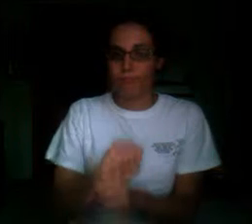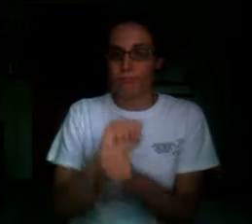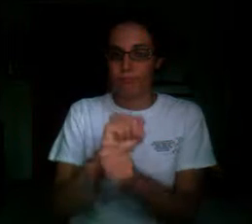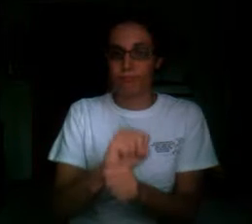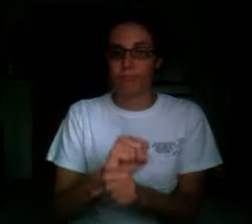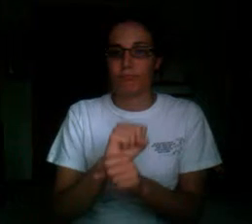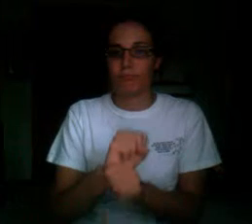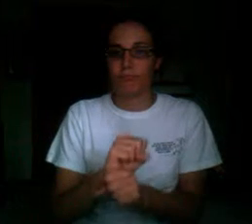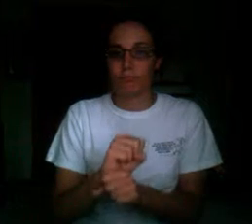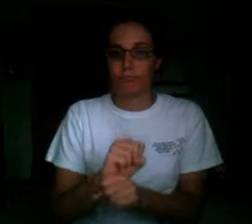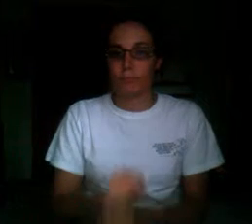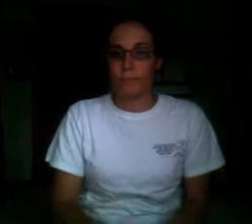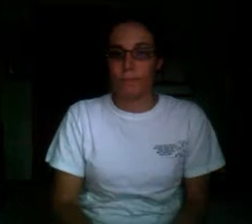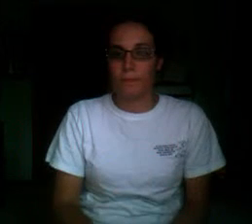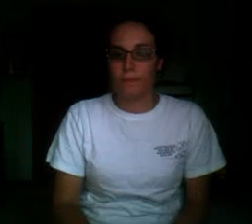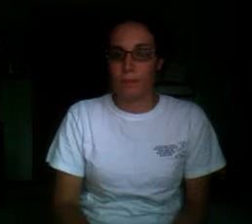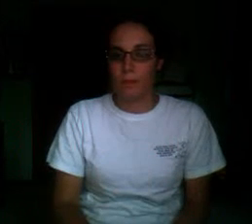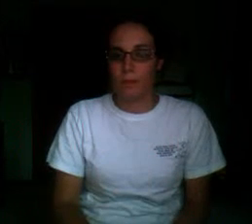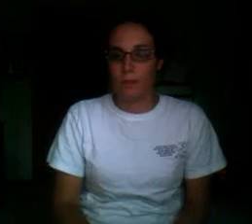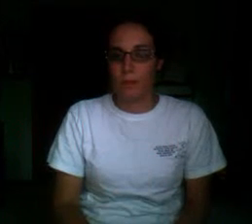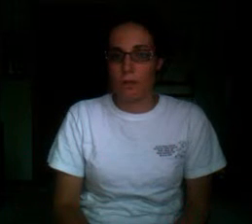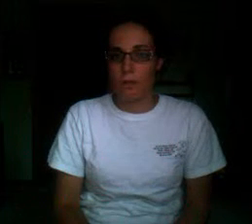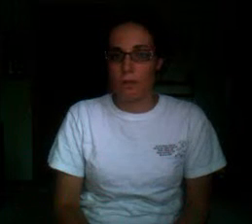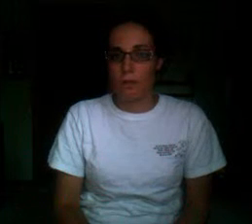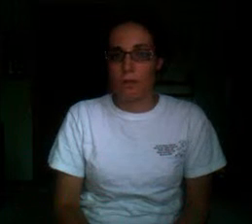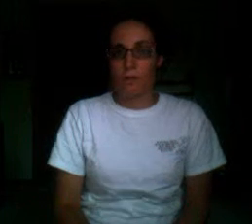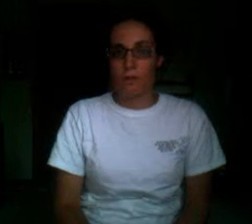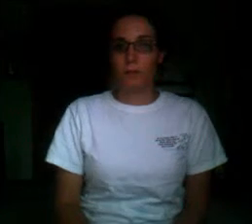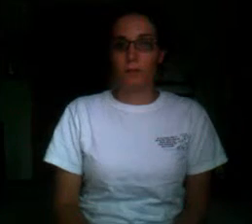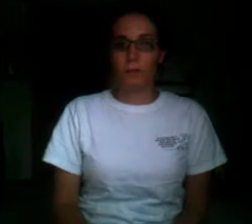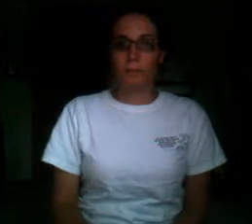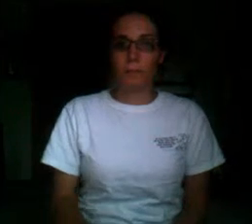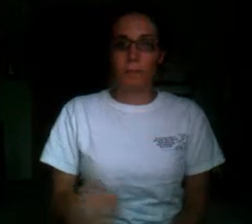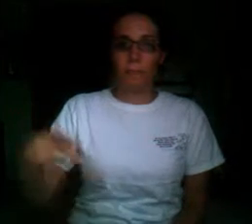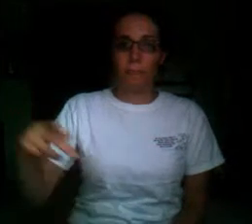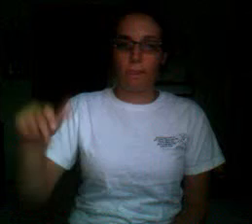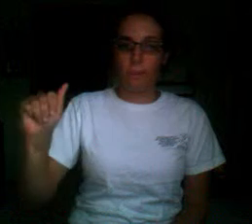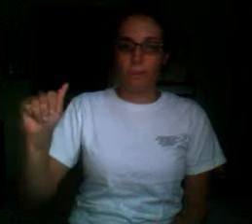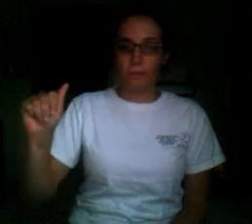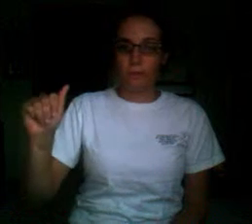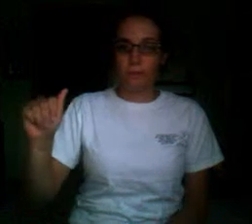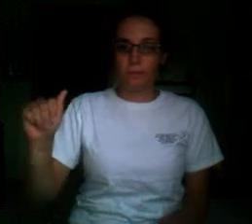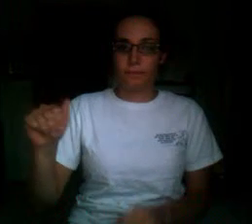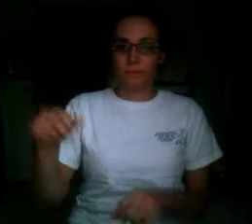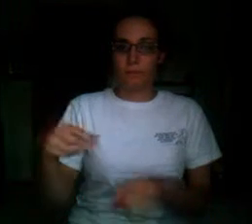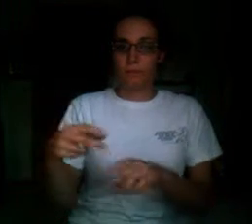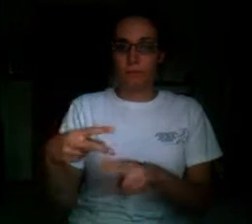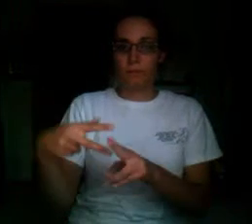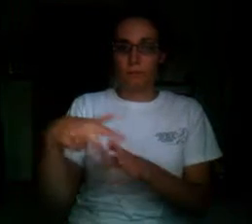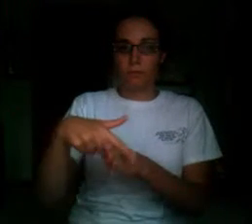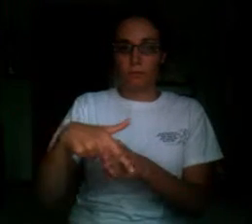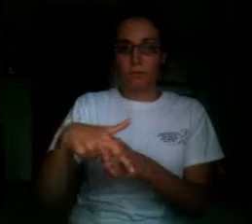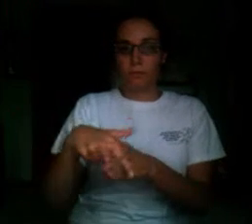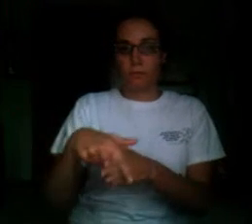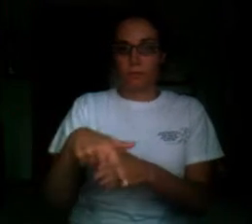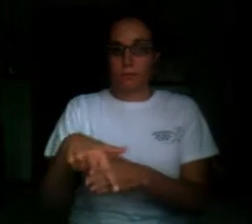whirring against the tall grass and laid it down flat. Pa rode high on the open iron seat, watching it lie down, his